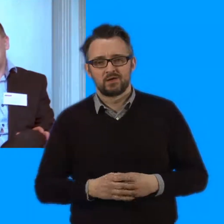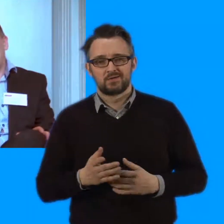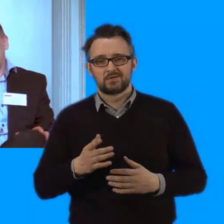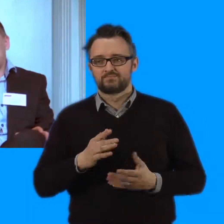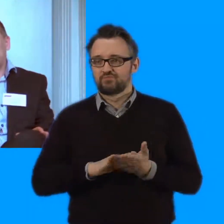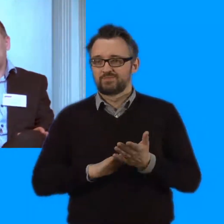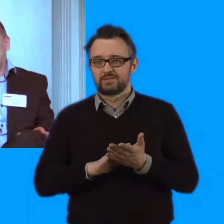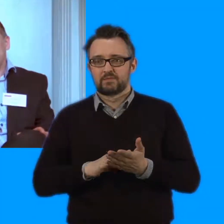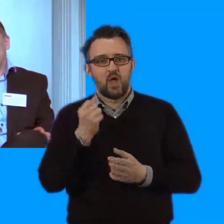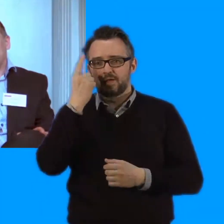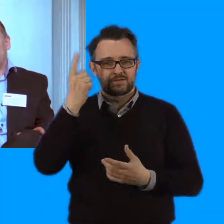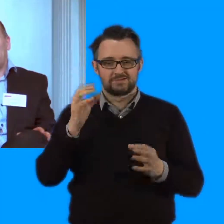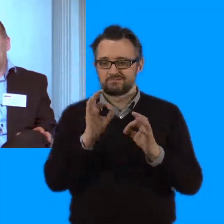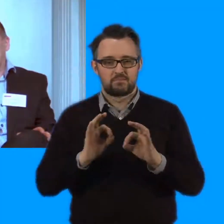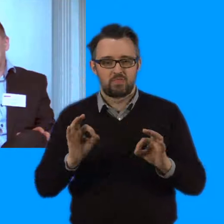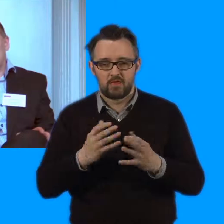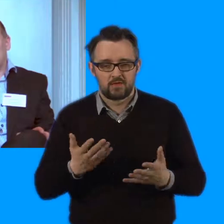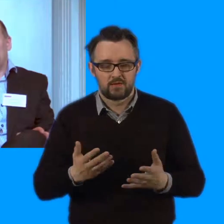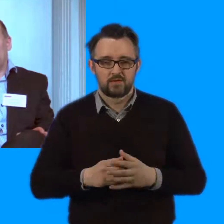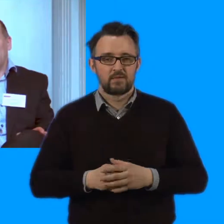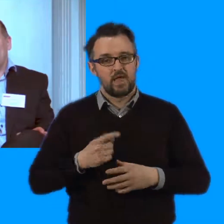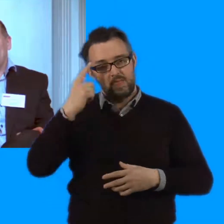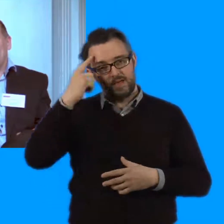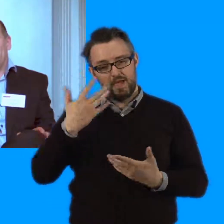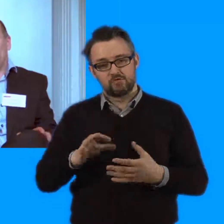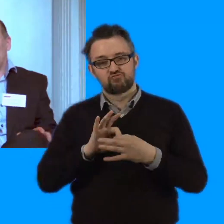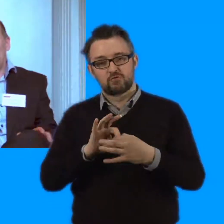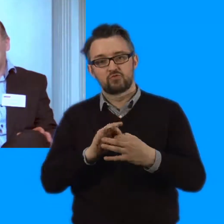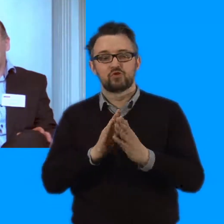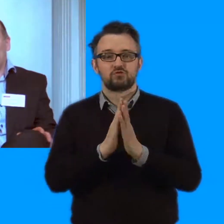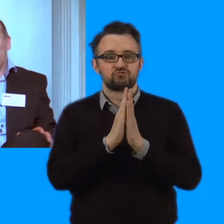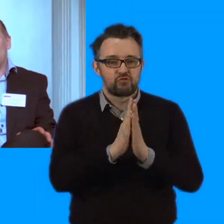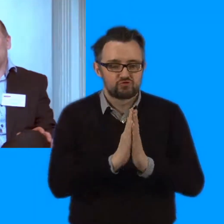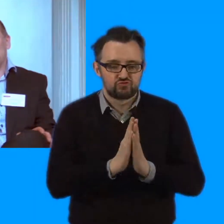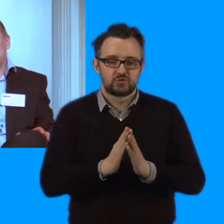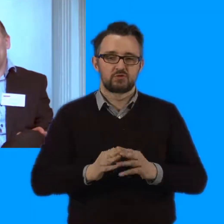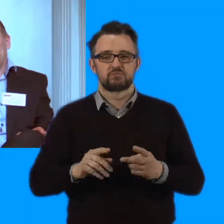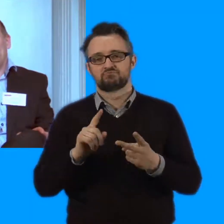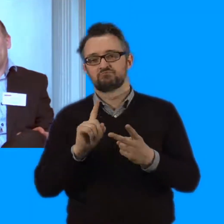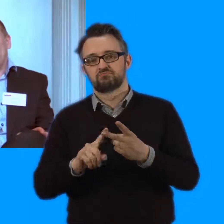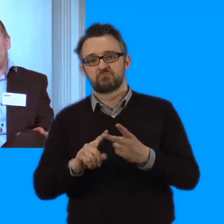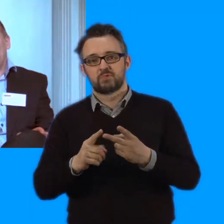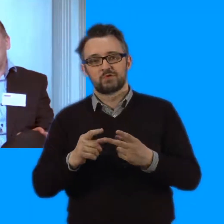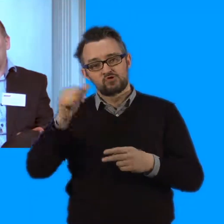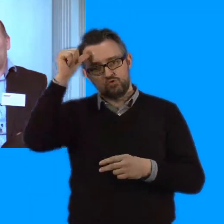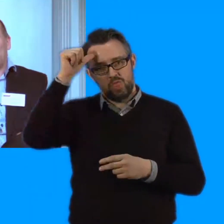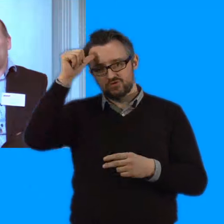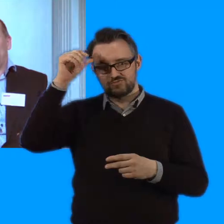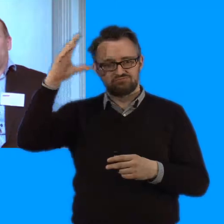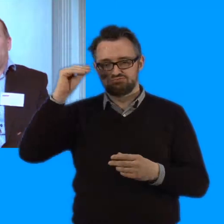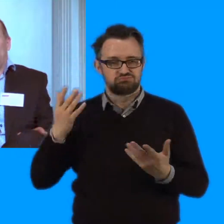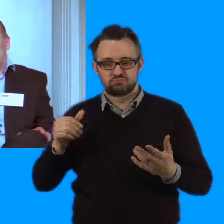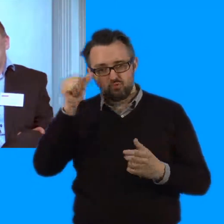a lack of understanding. I think it's related to religion. It's related to lack of knowledge.